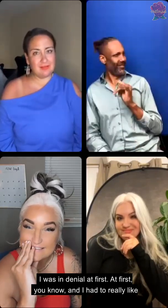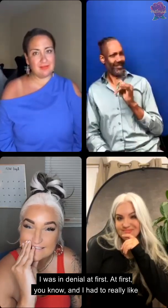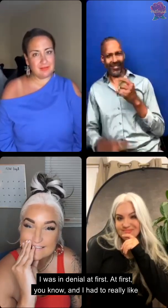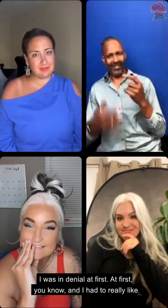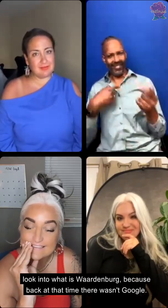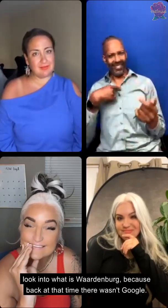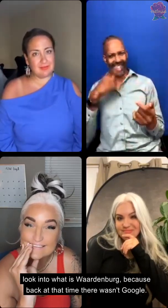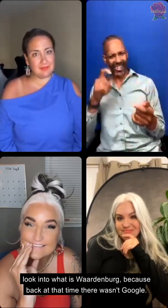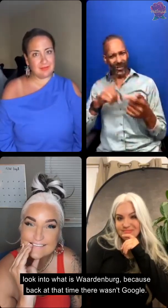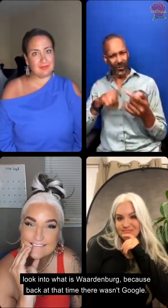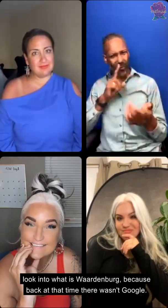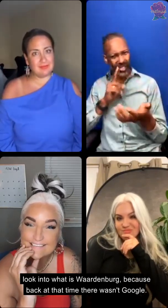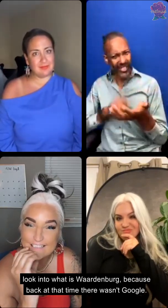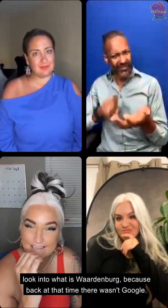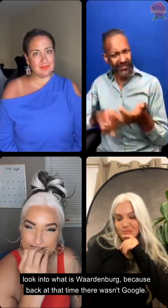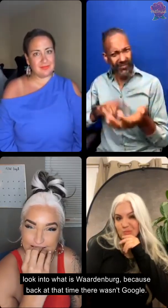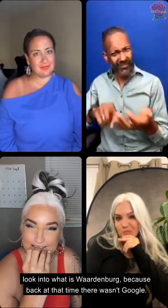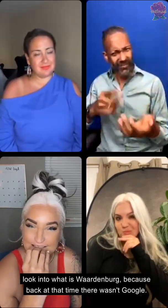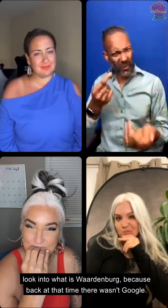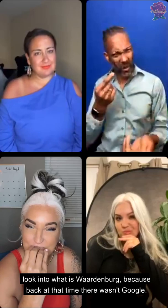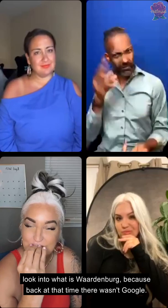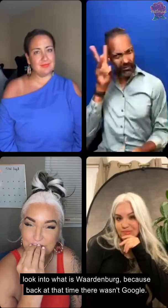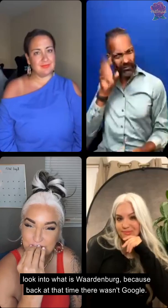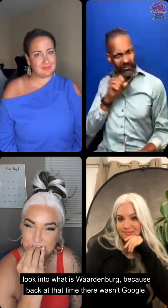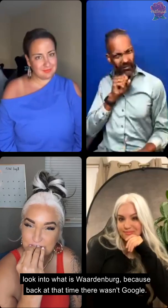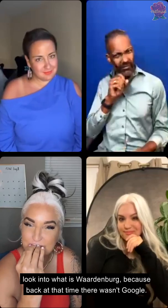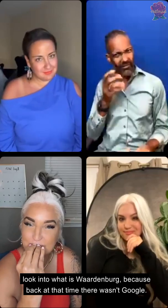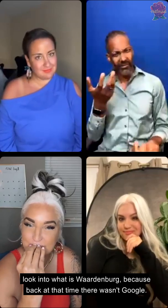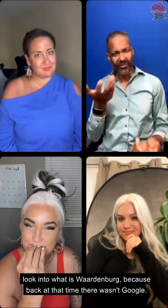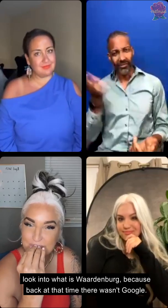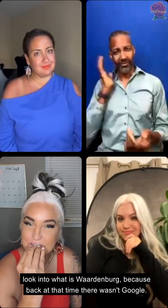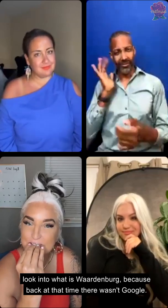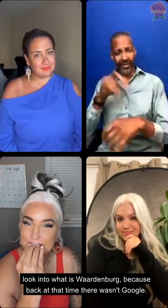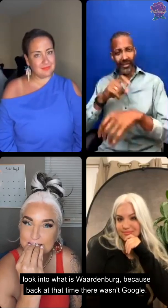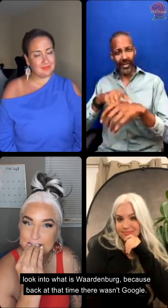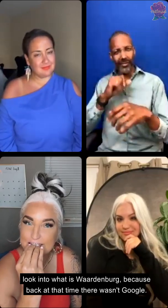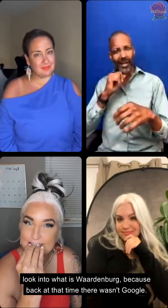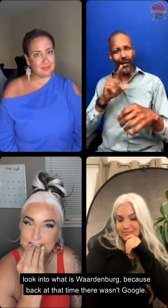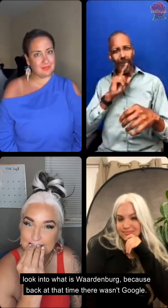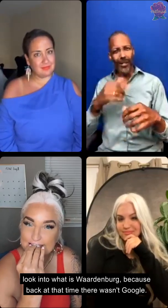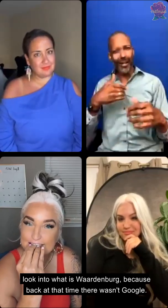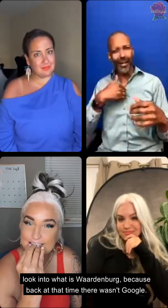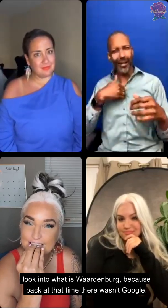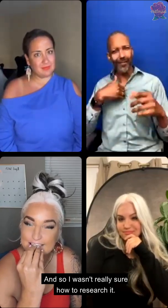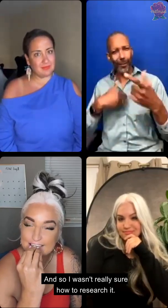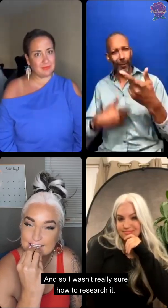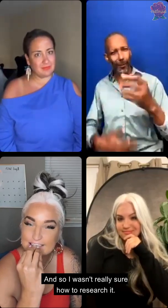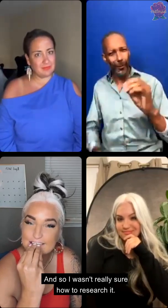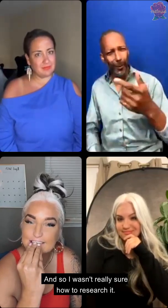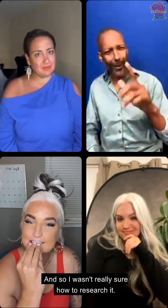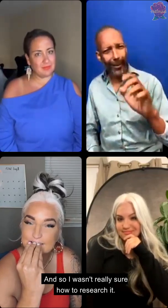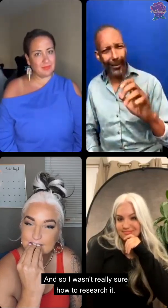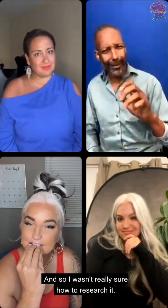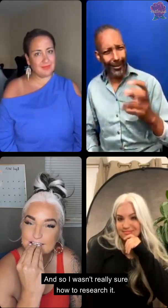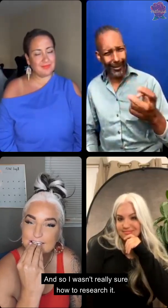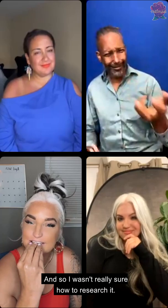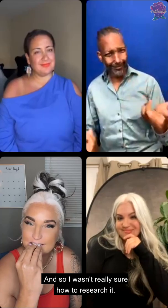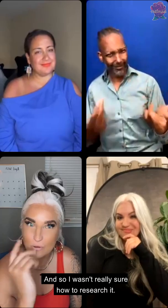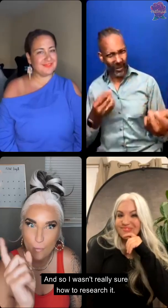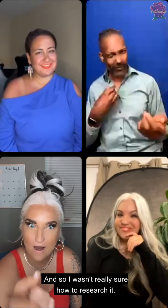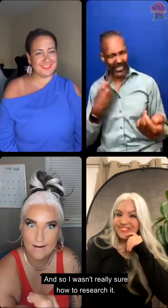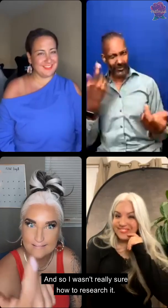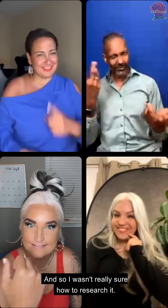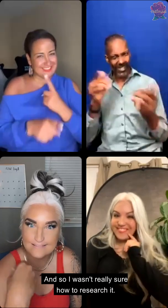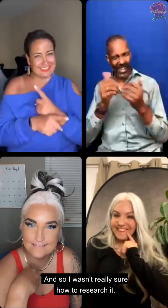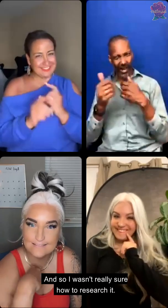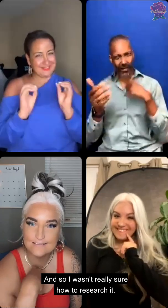at first, and I had to really like look into what is Wardenbergs because back at that time there wasn't Google, and so I